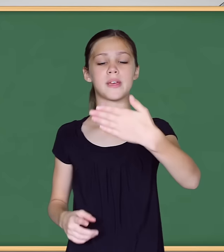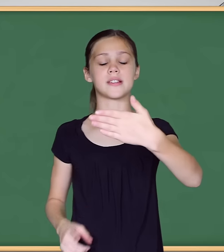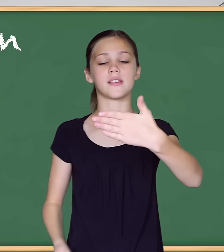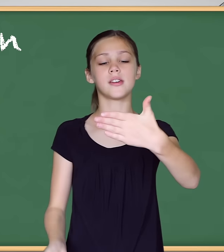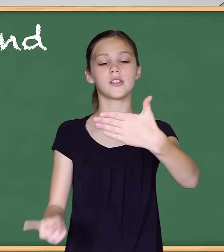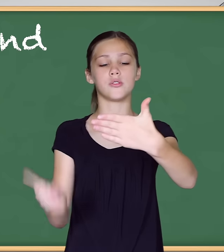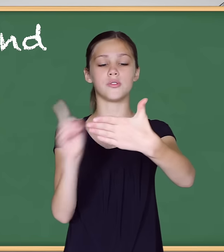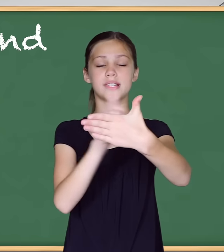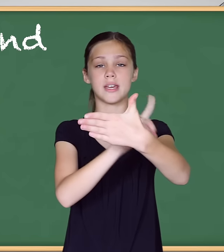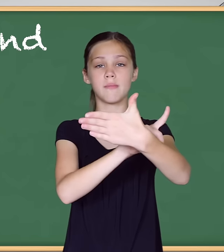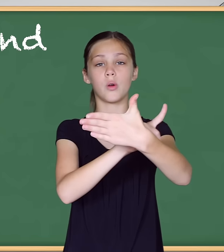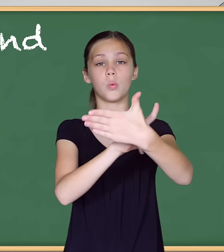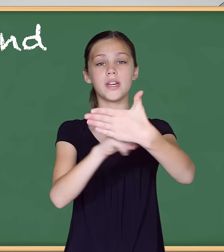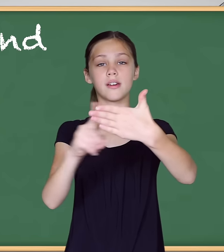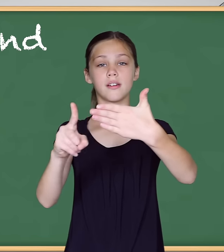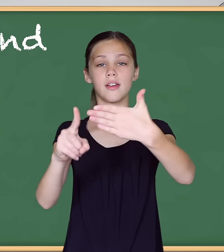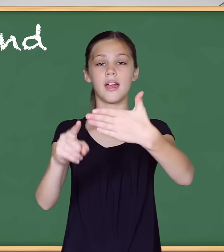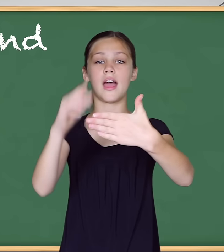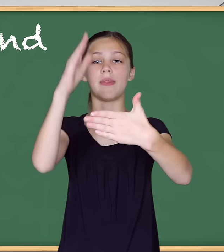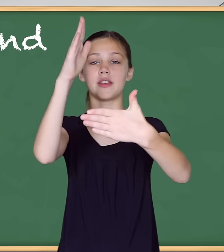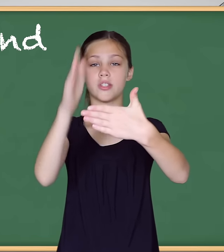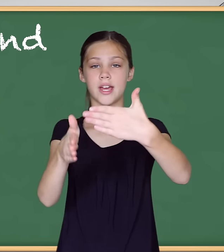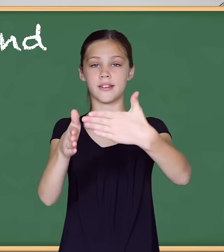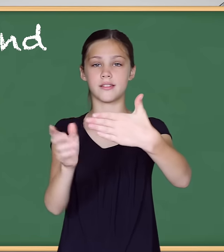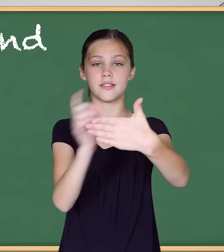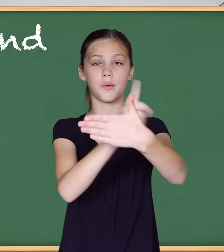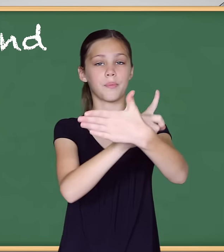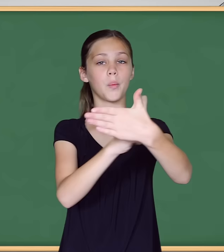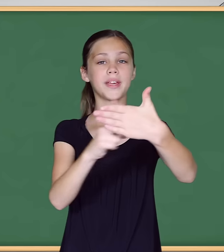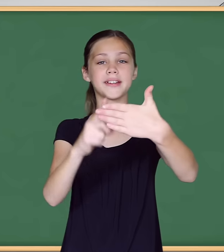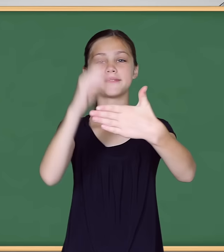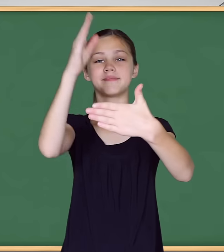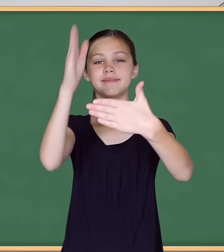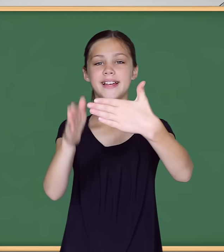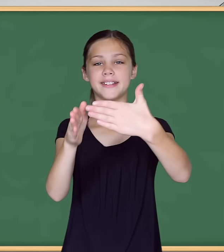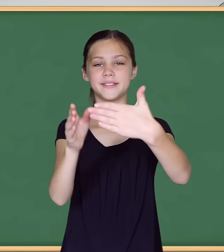So basically you do the same week and then just end, so week, end.